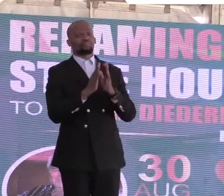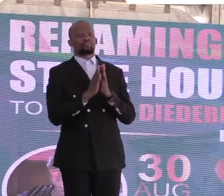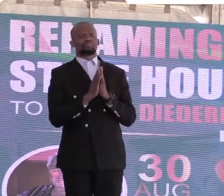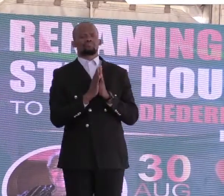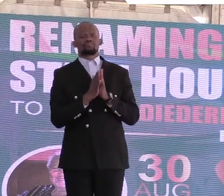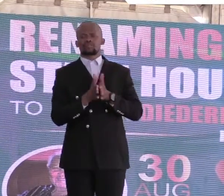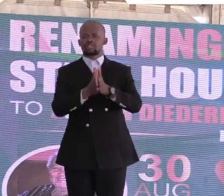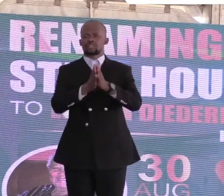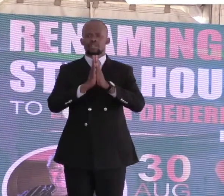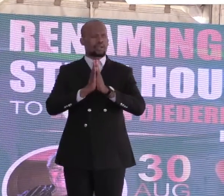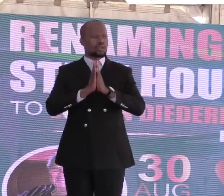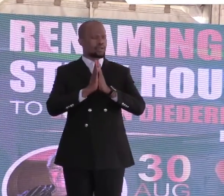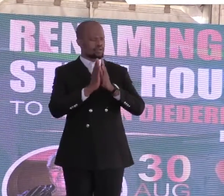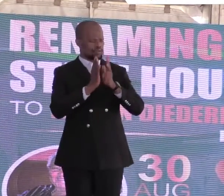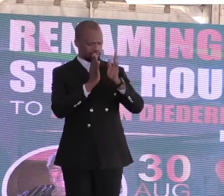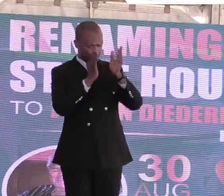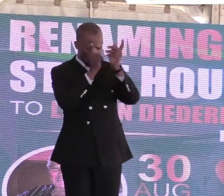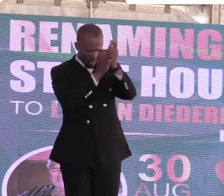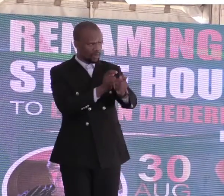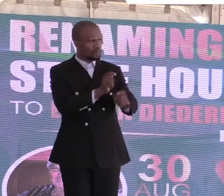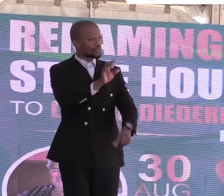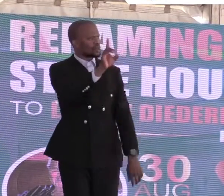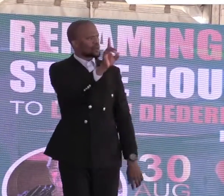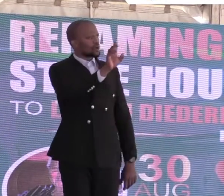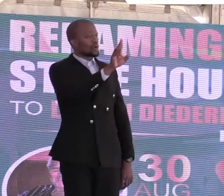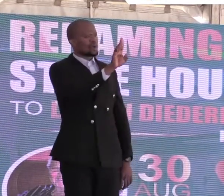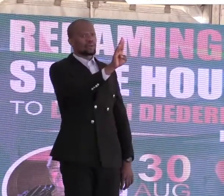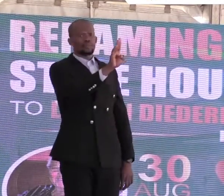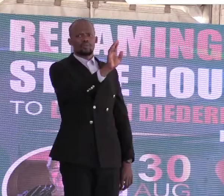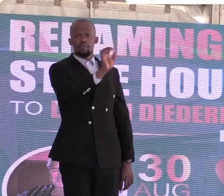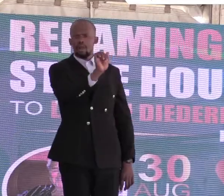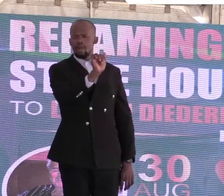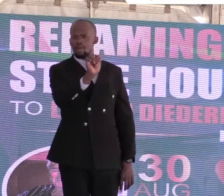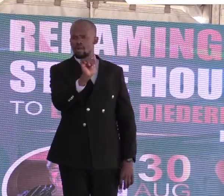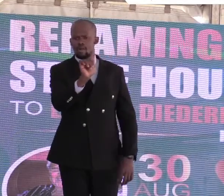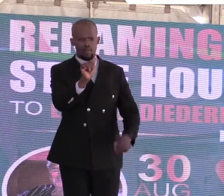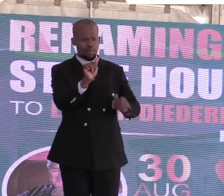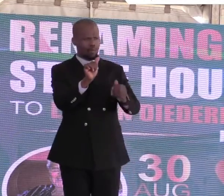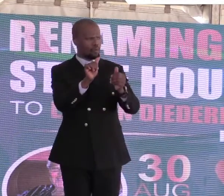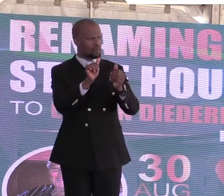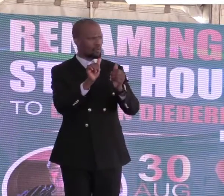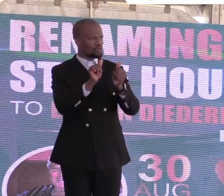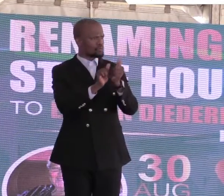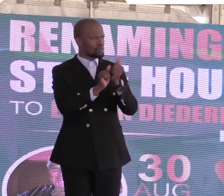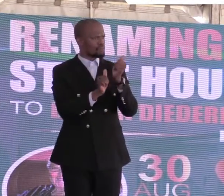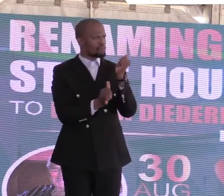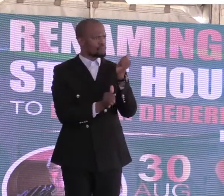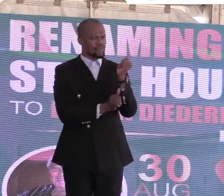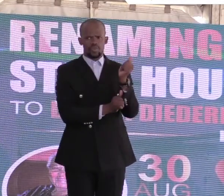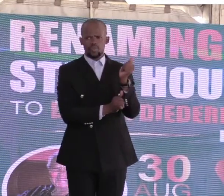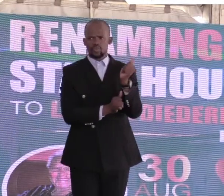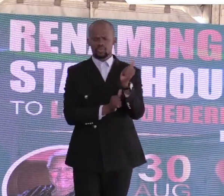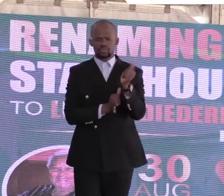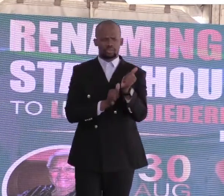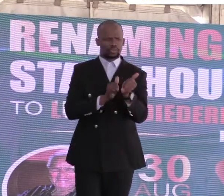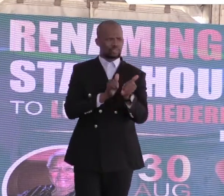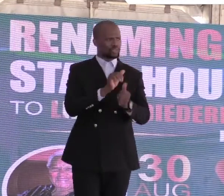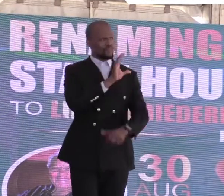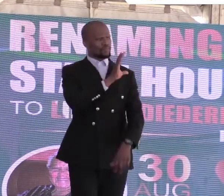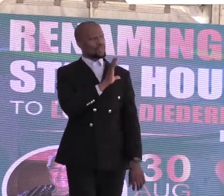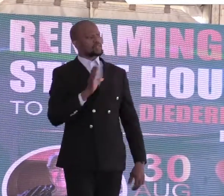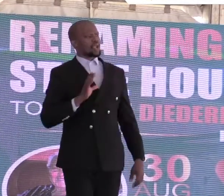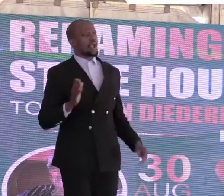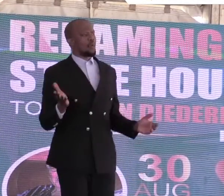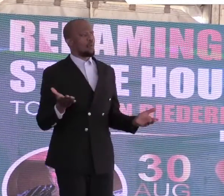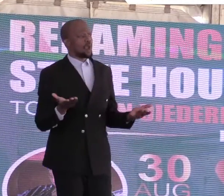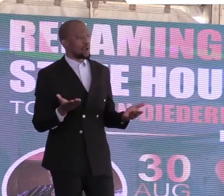Zithoba, Honorable Duba, who is the Deputy Chair of Chairs in the Eastern Cape Provincial Legislature, to come